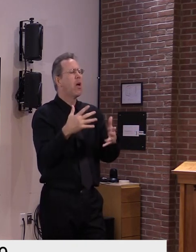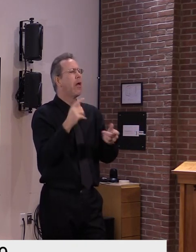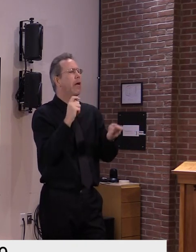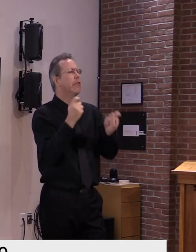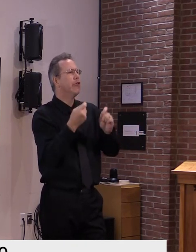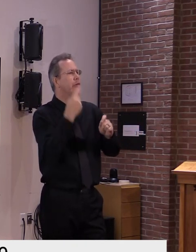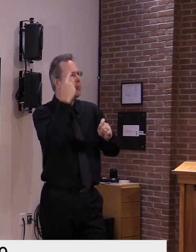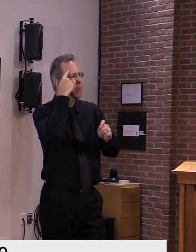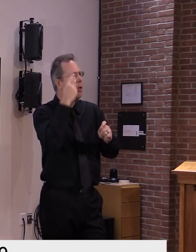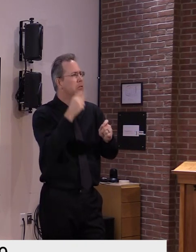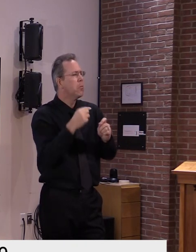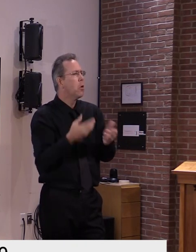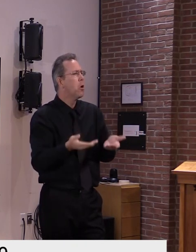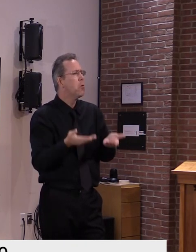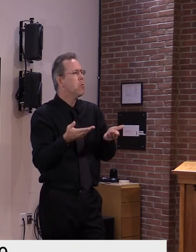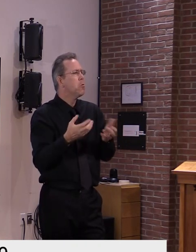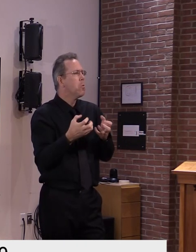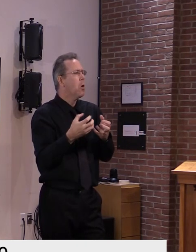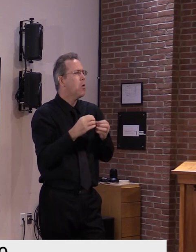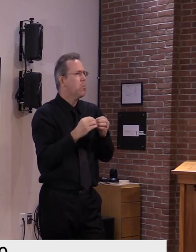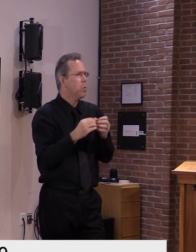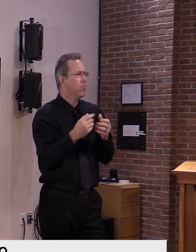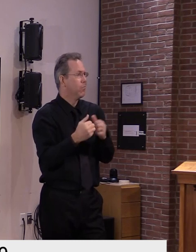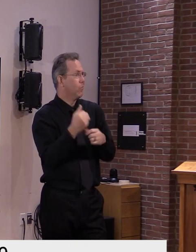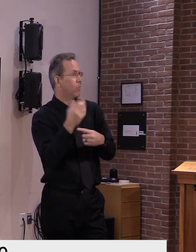is as we expect it to be,